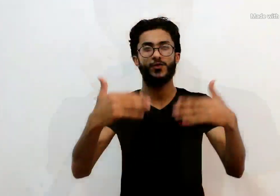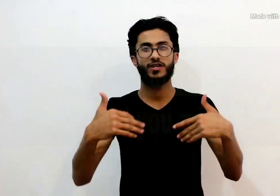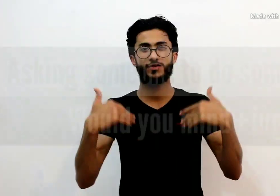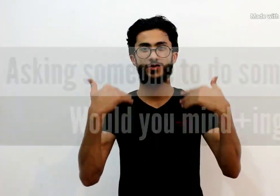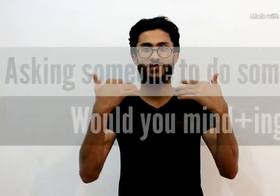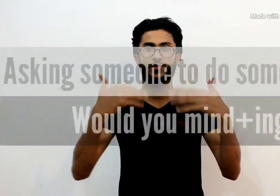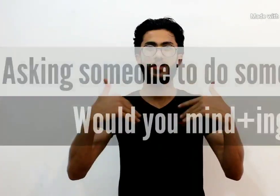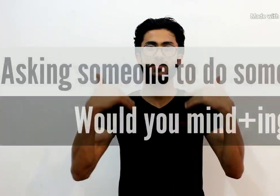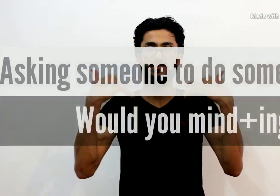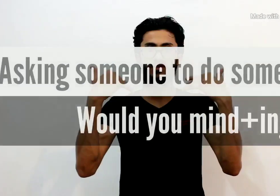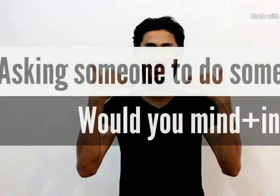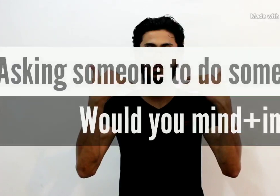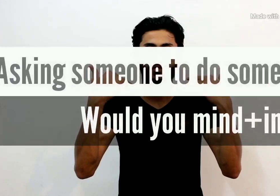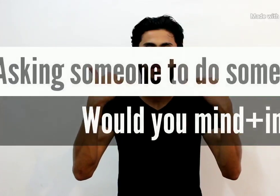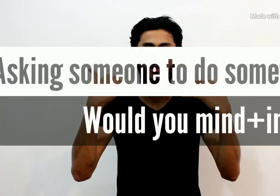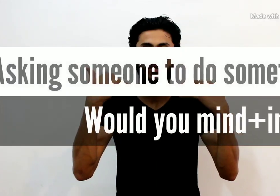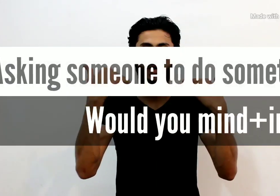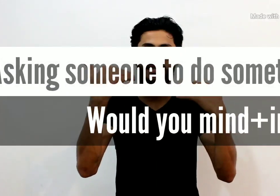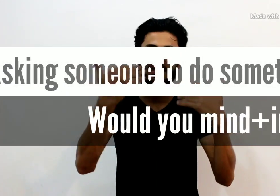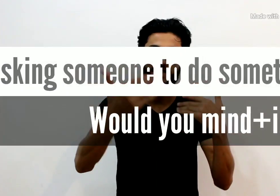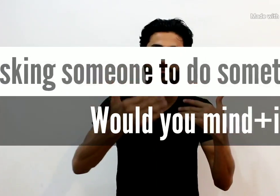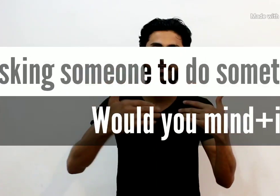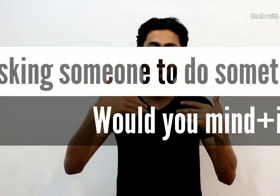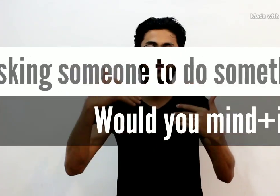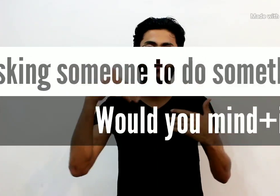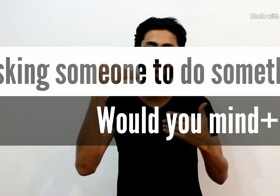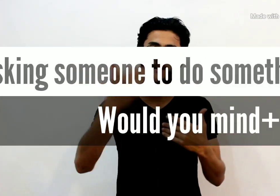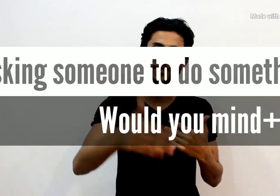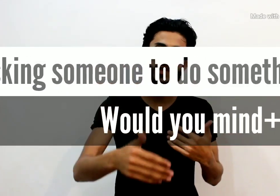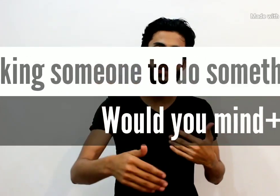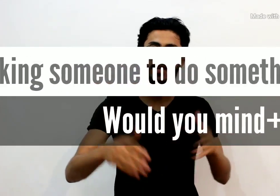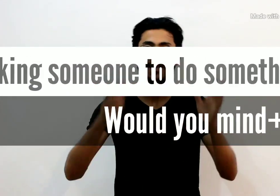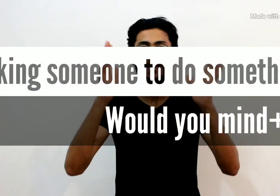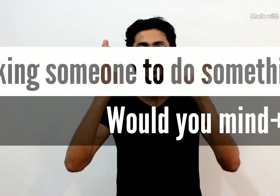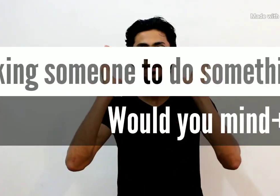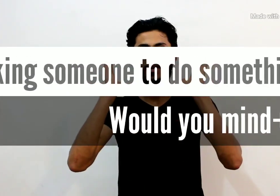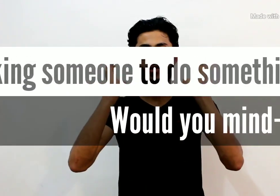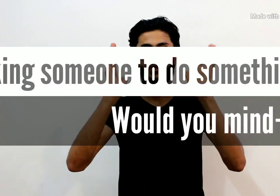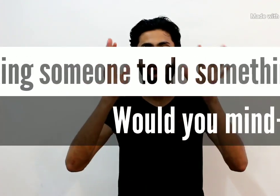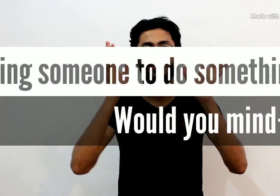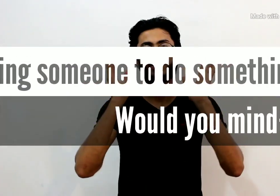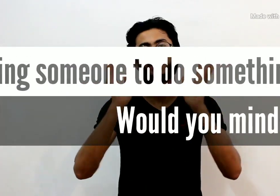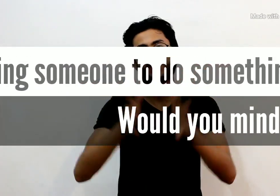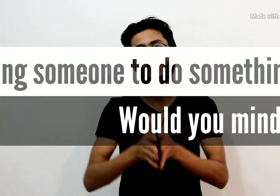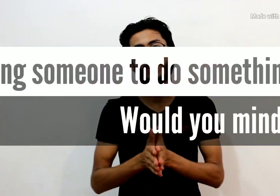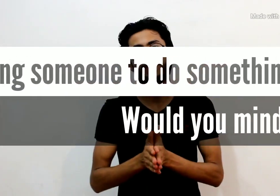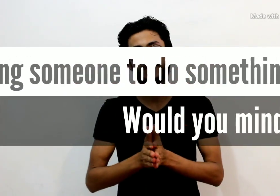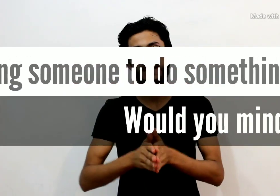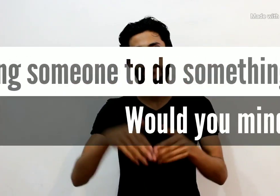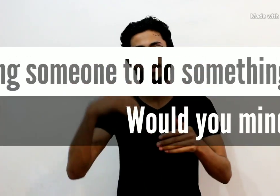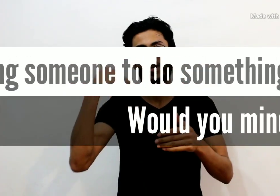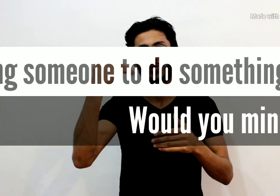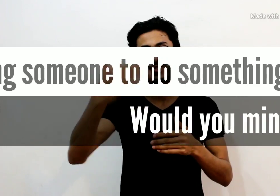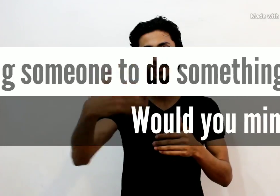want to ask someone to do something, also there is a specific way. For example, would you